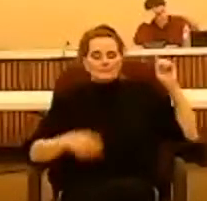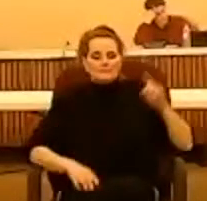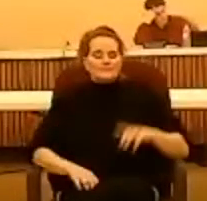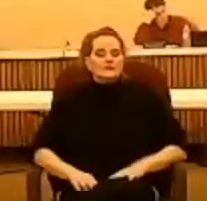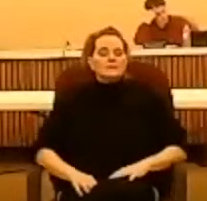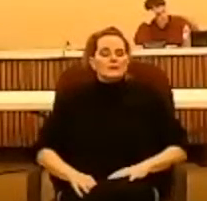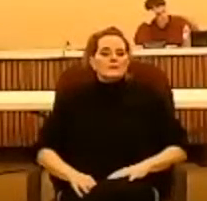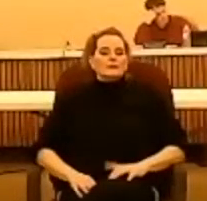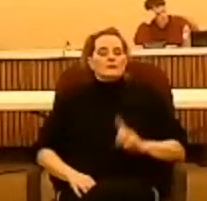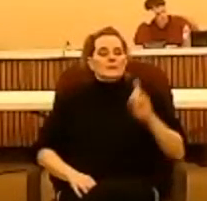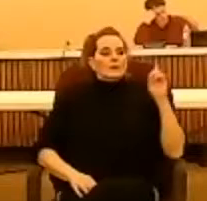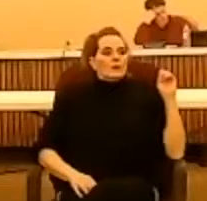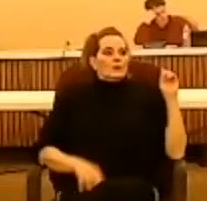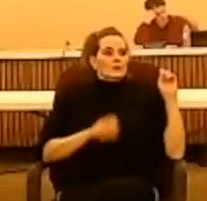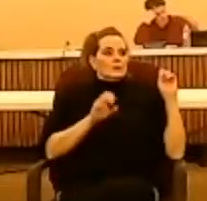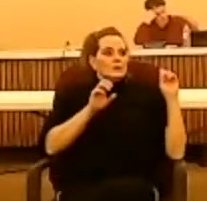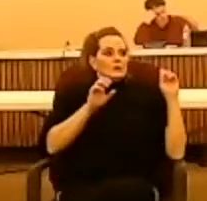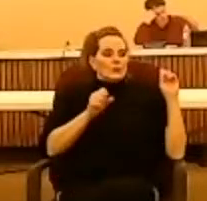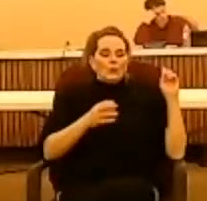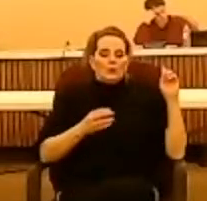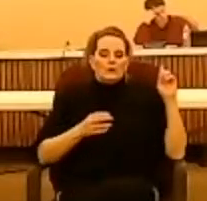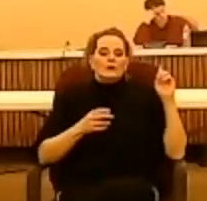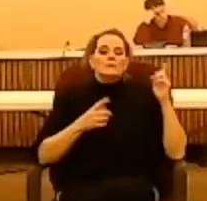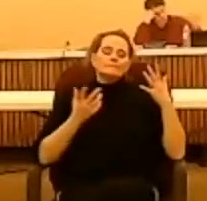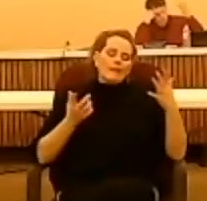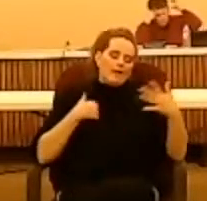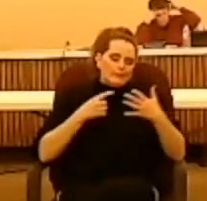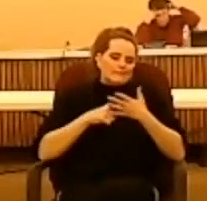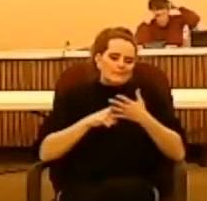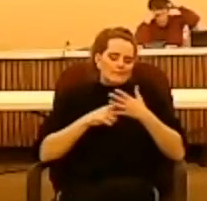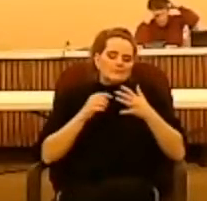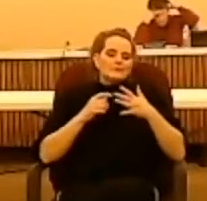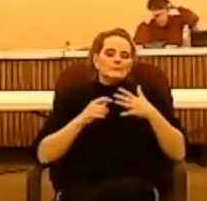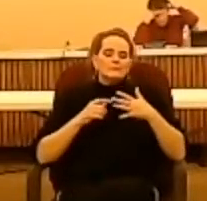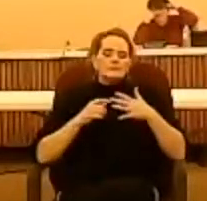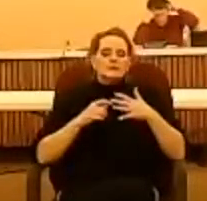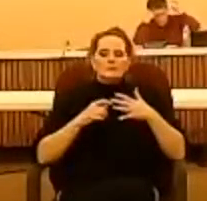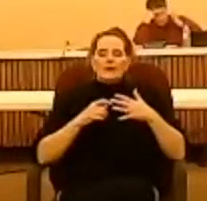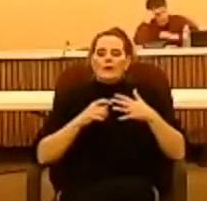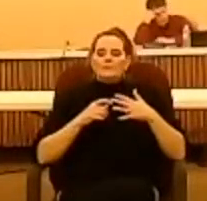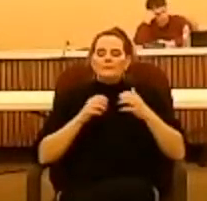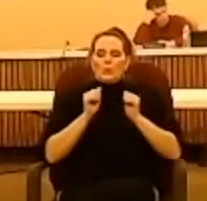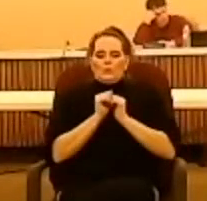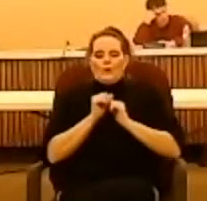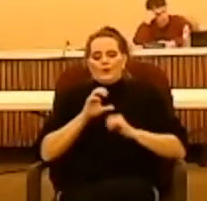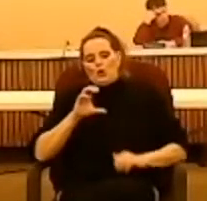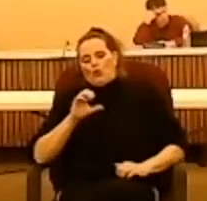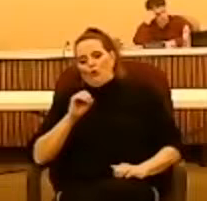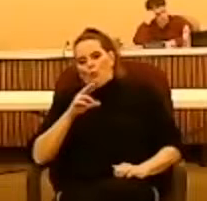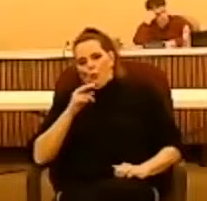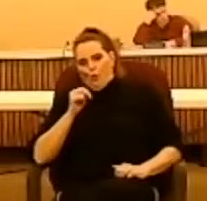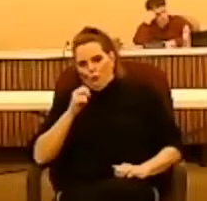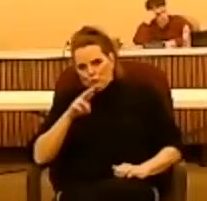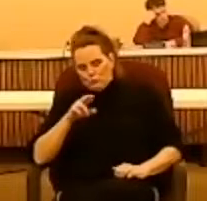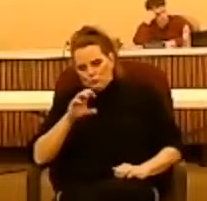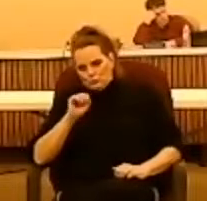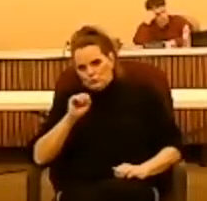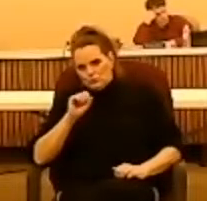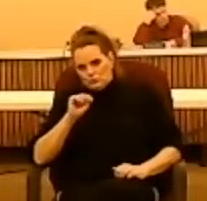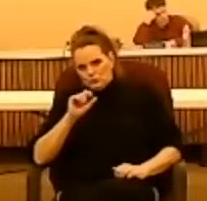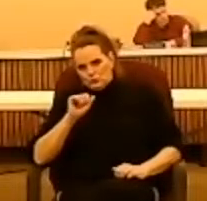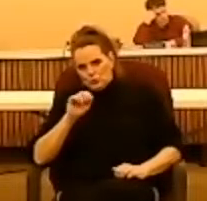So I've been having discussions with Cornerstone. Again, they're doing the